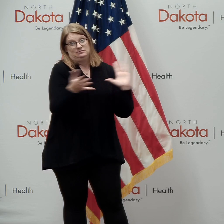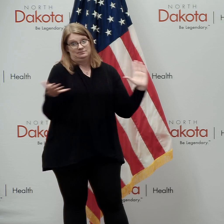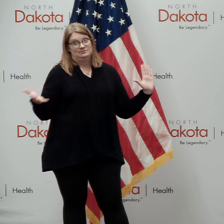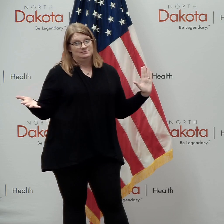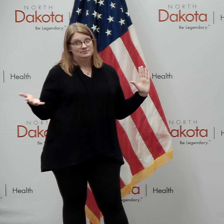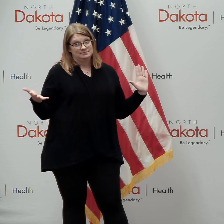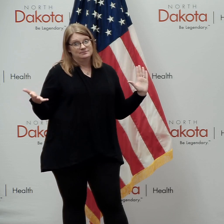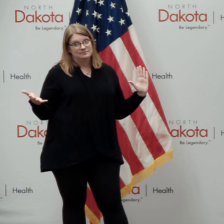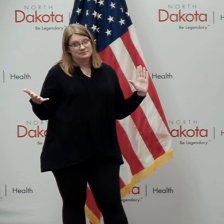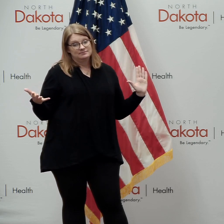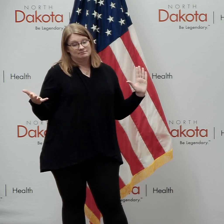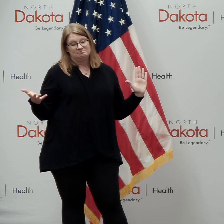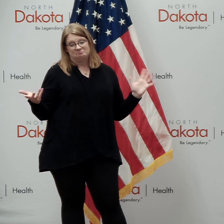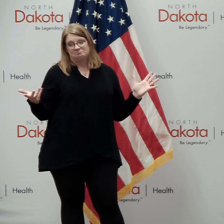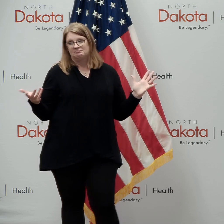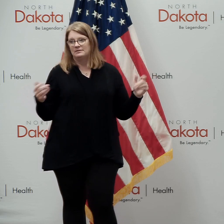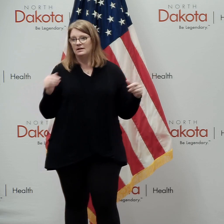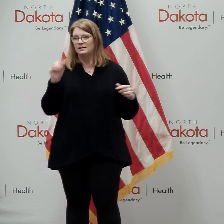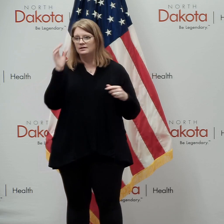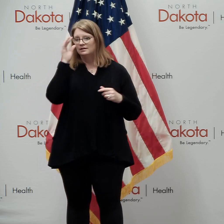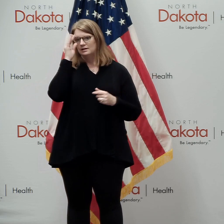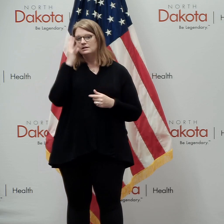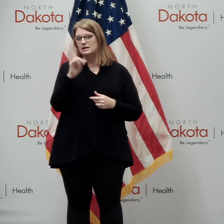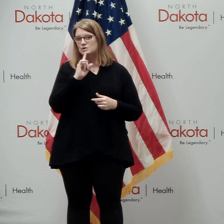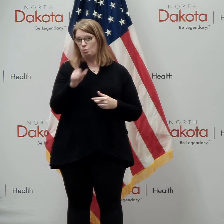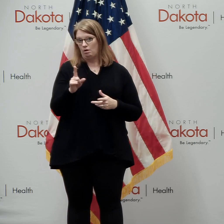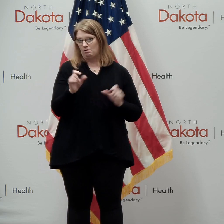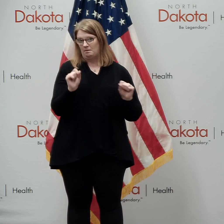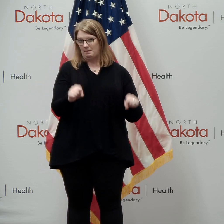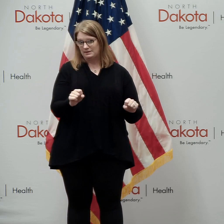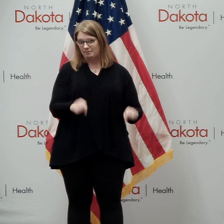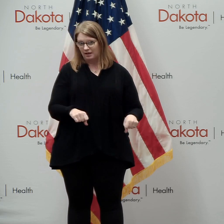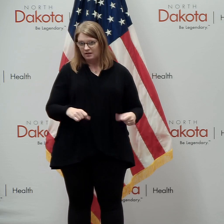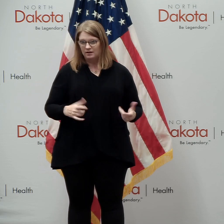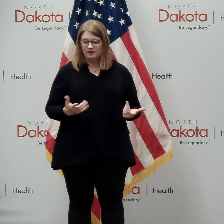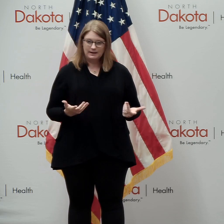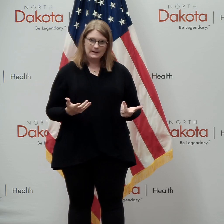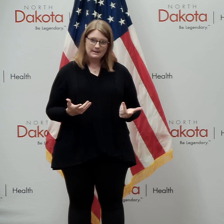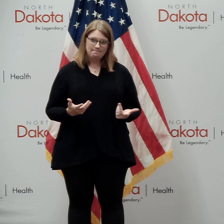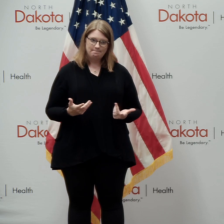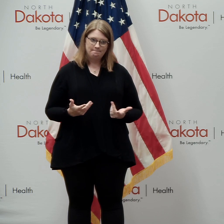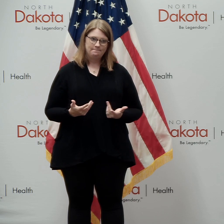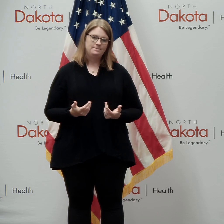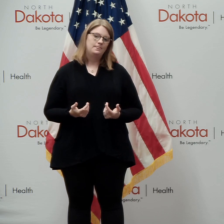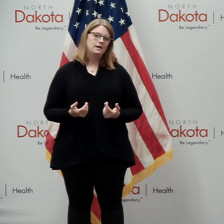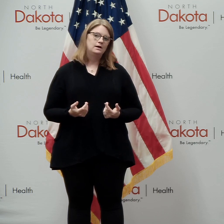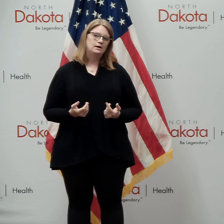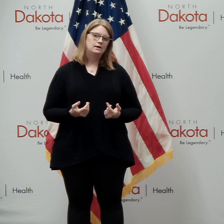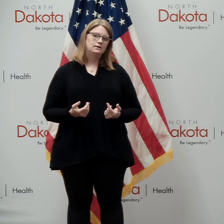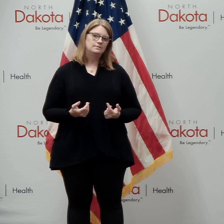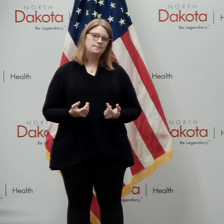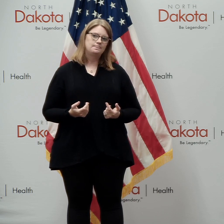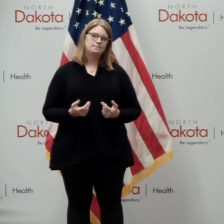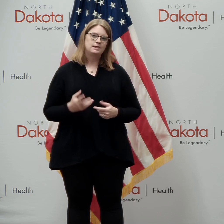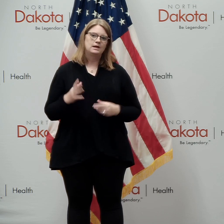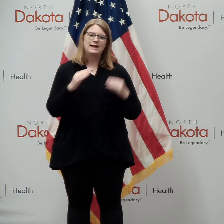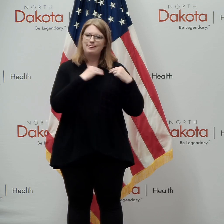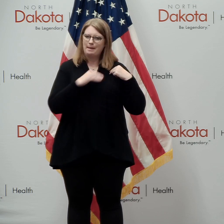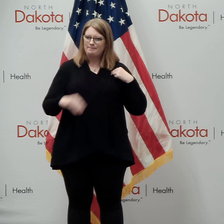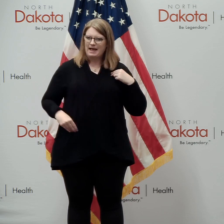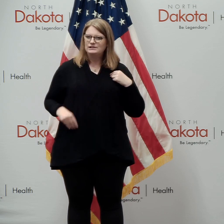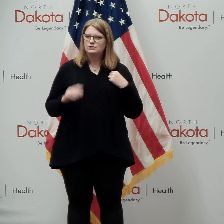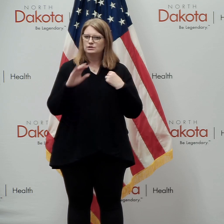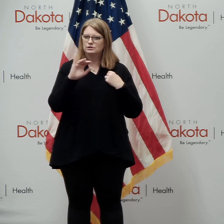that, the collective good from that. And that's a real possibility for whether it's I was, speaking with the ambassador to